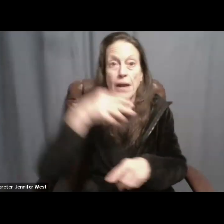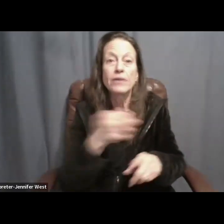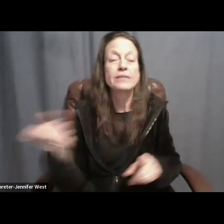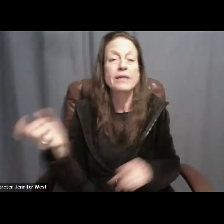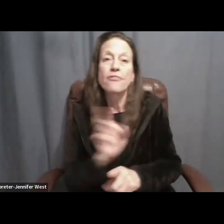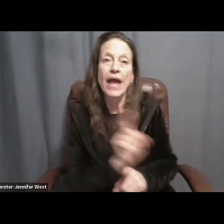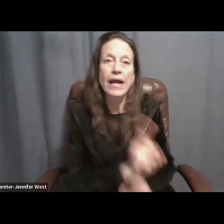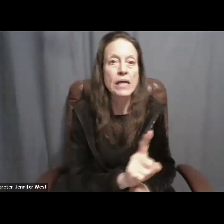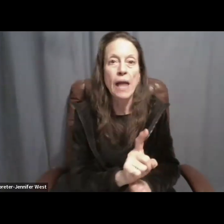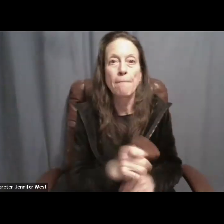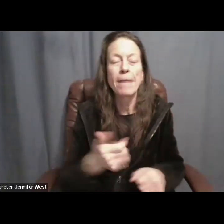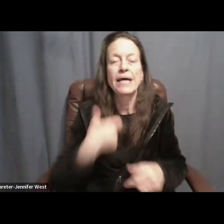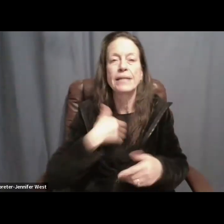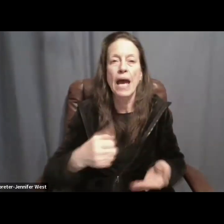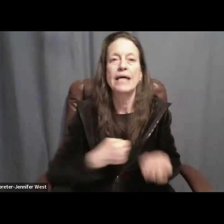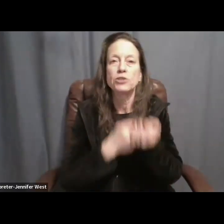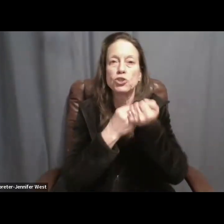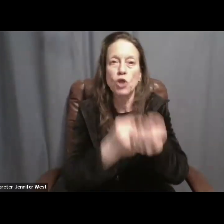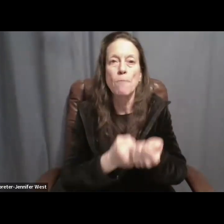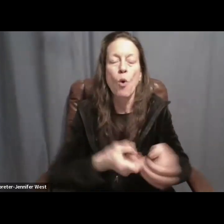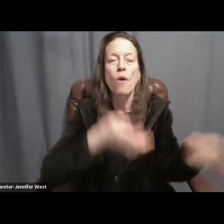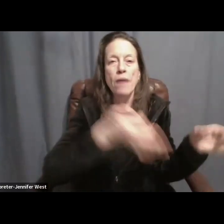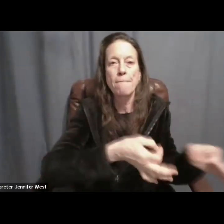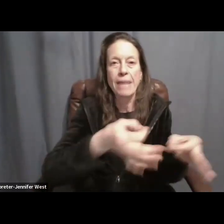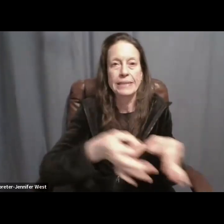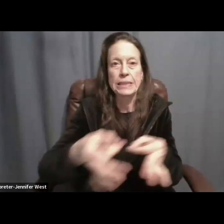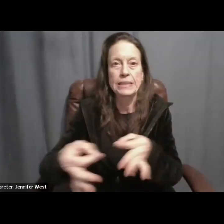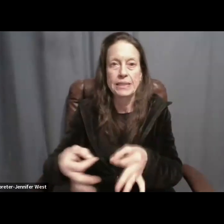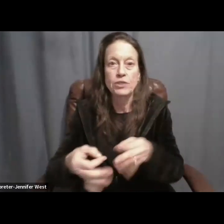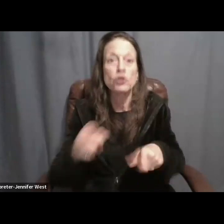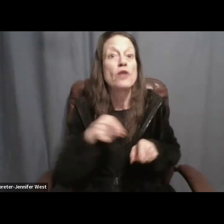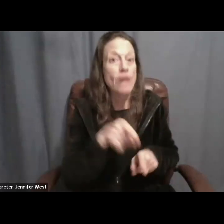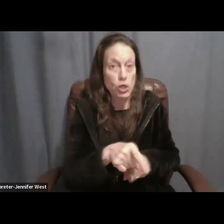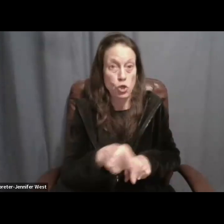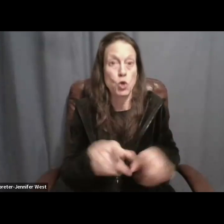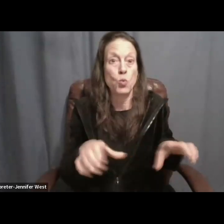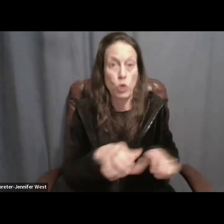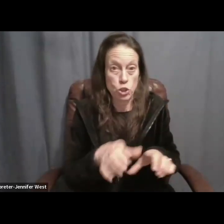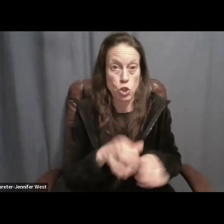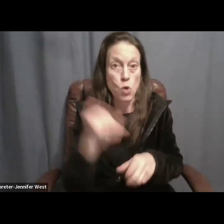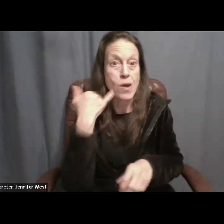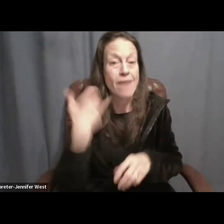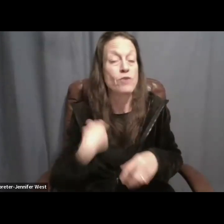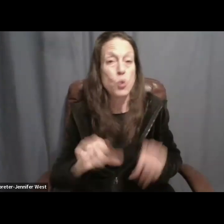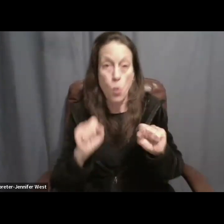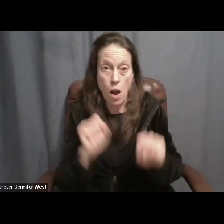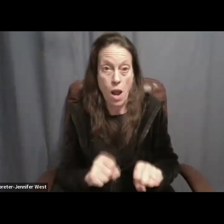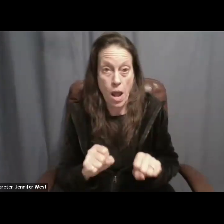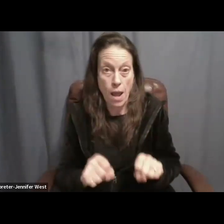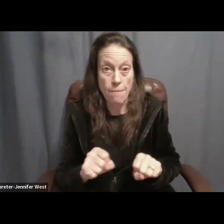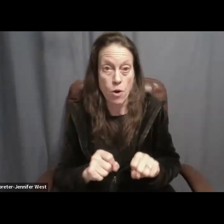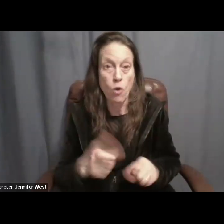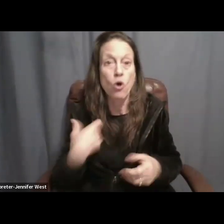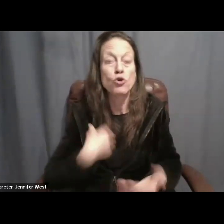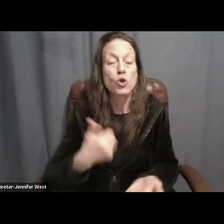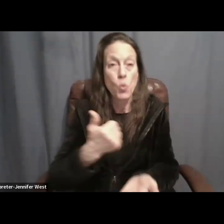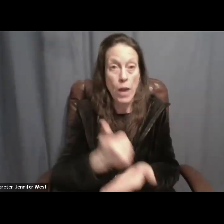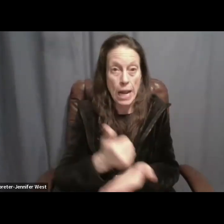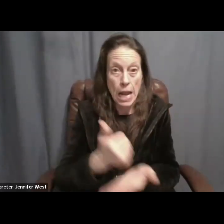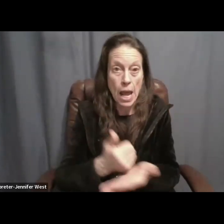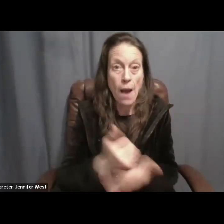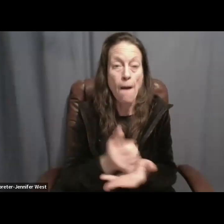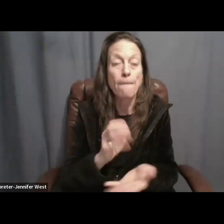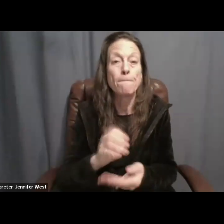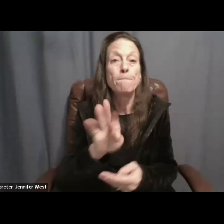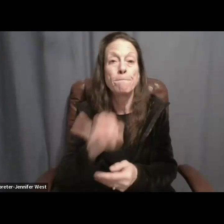that person make the kinds of decisions that you would make if you were able. You would help make. They would help support